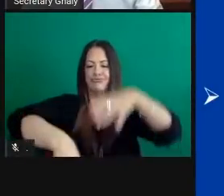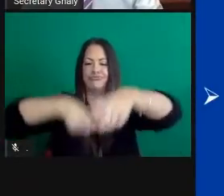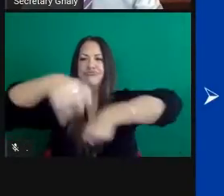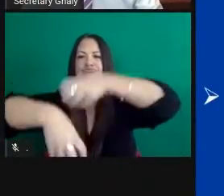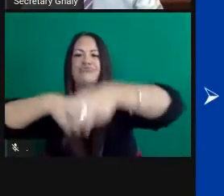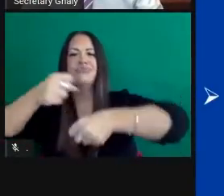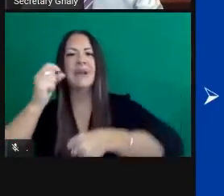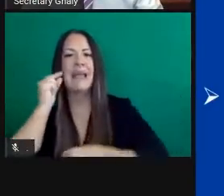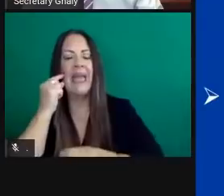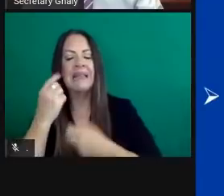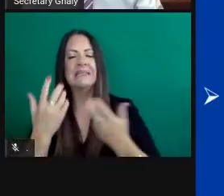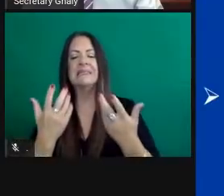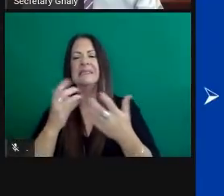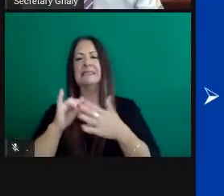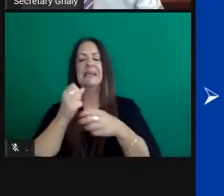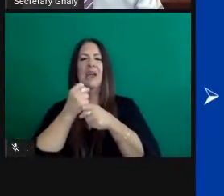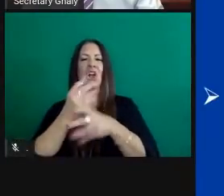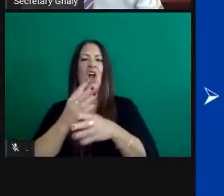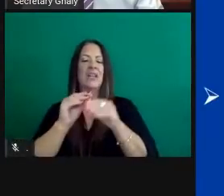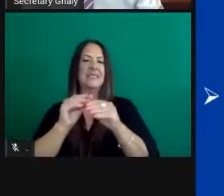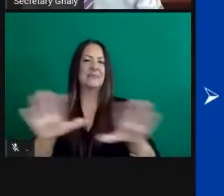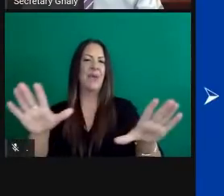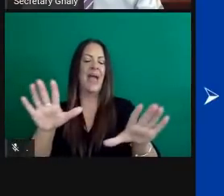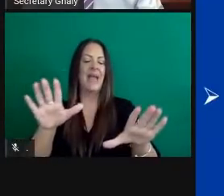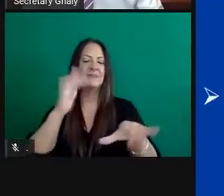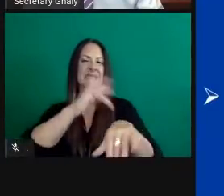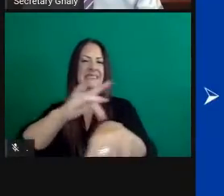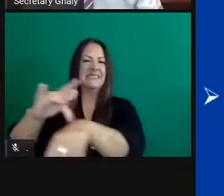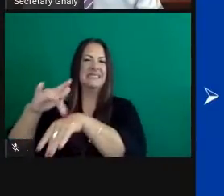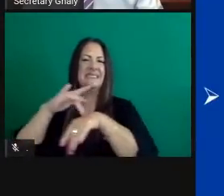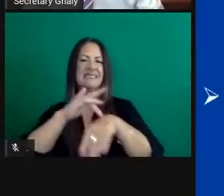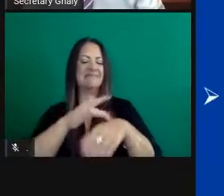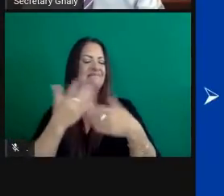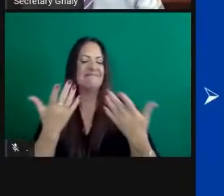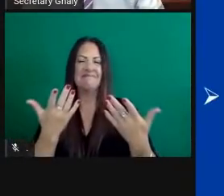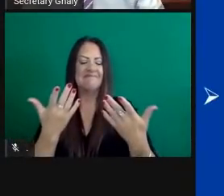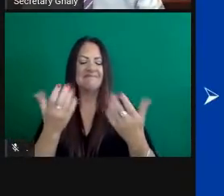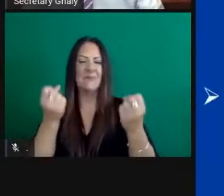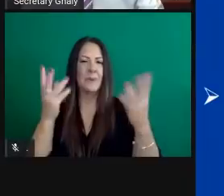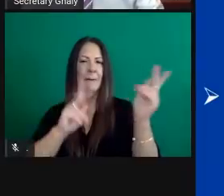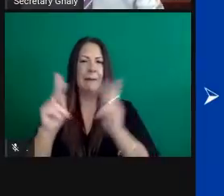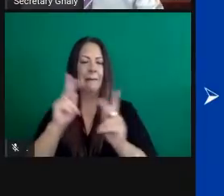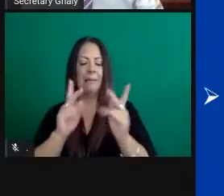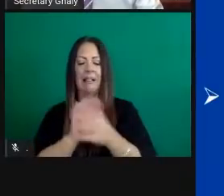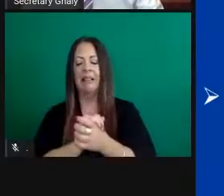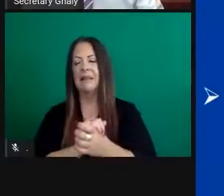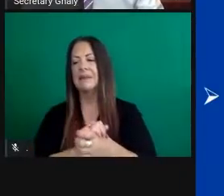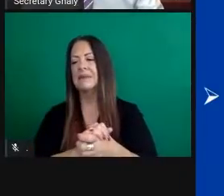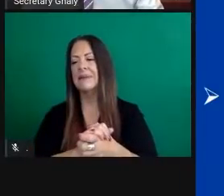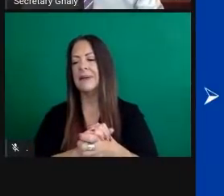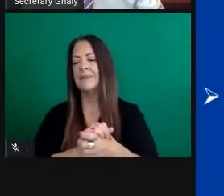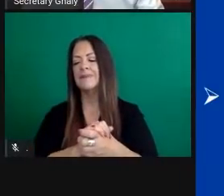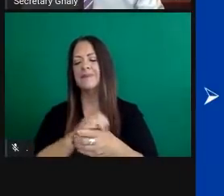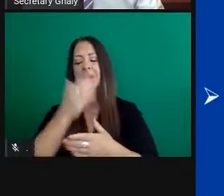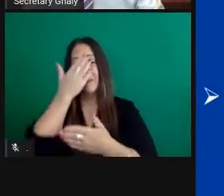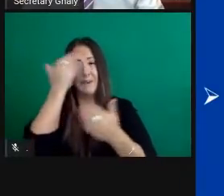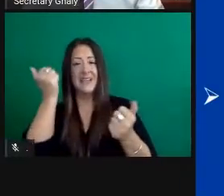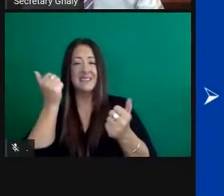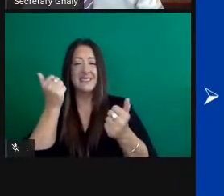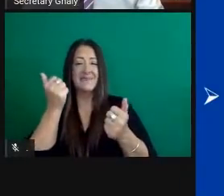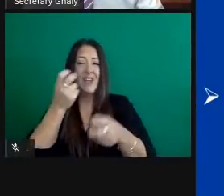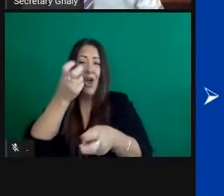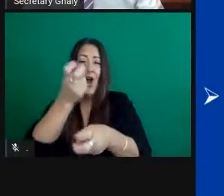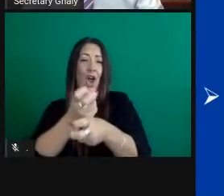candy, create a risk at spreading COVID-19. The fact that positive cases are hard